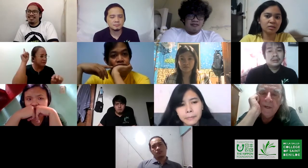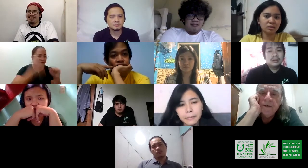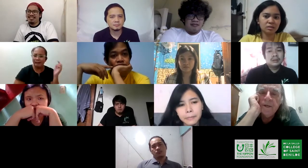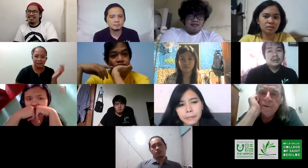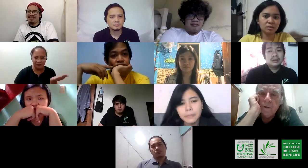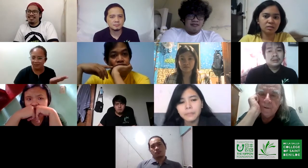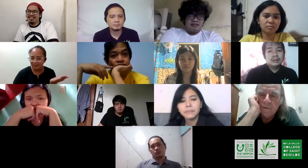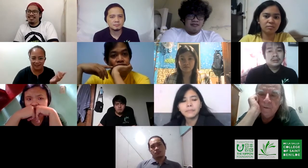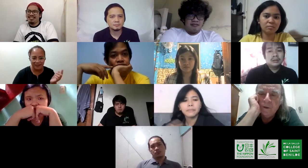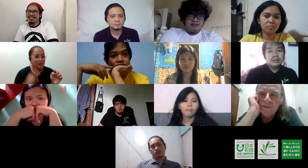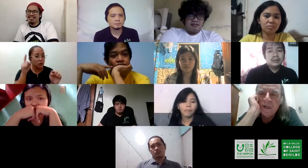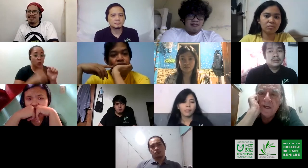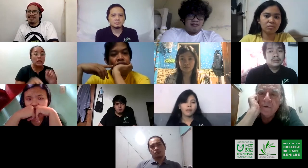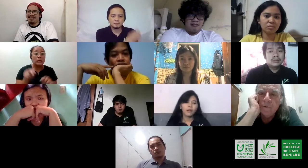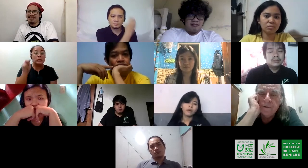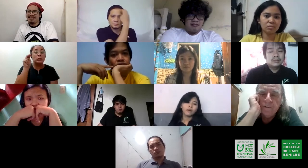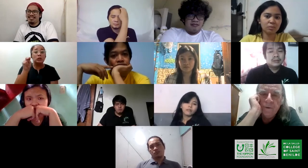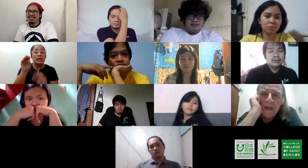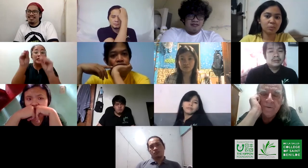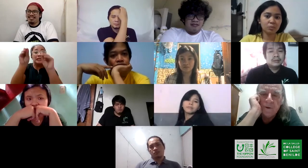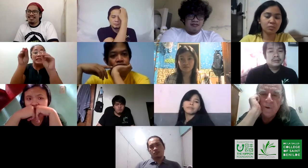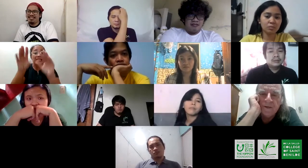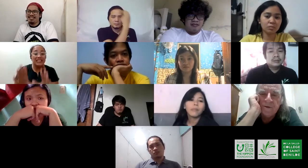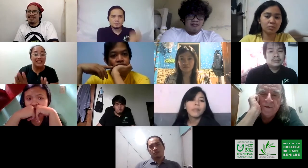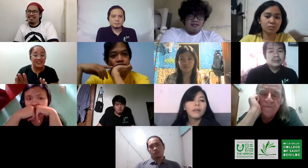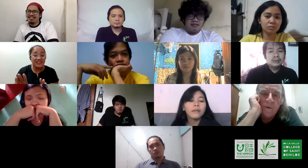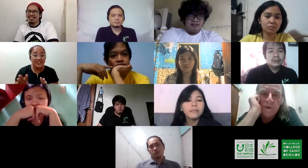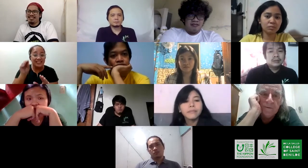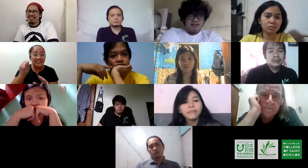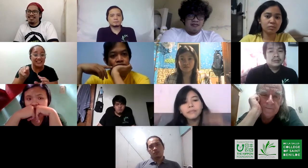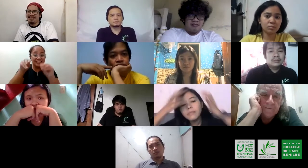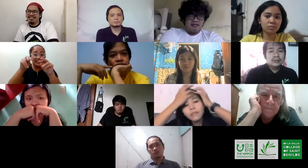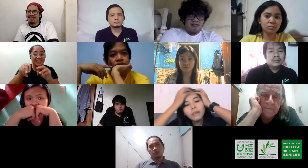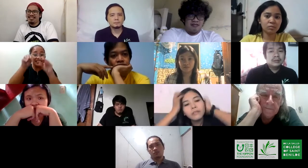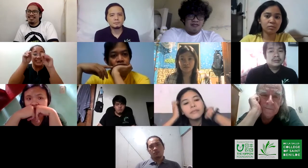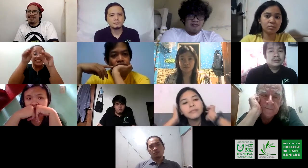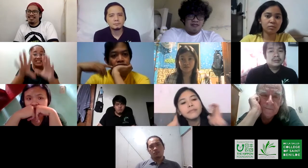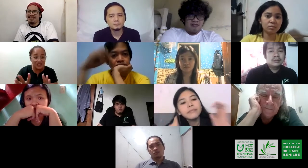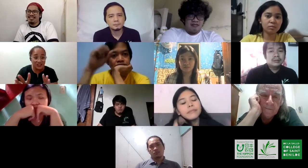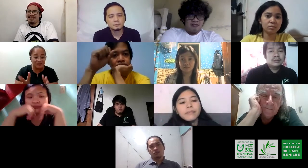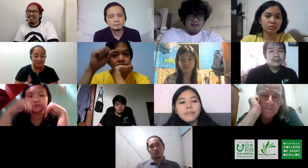You need a teacher who knows the language, who can answer questions for you.